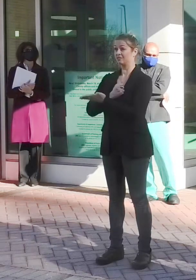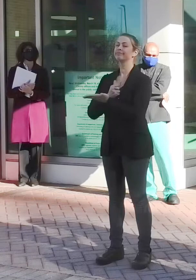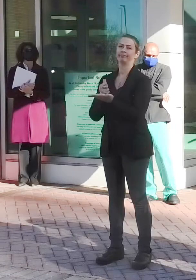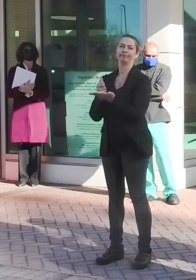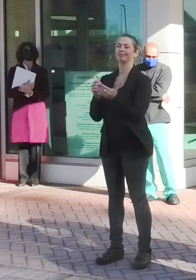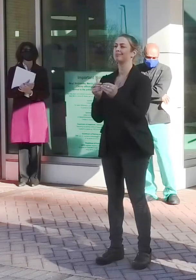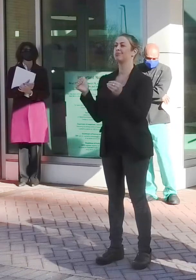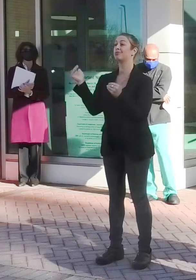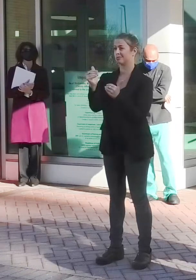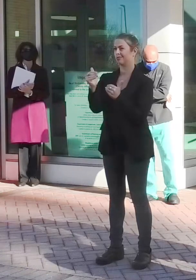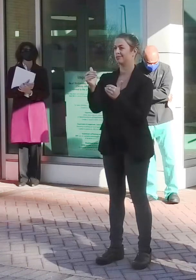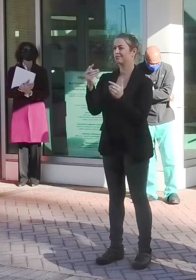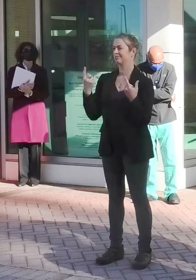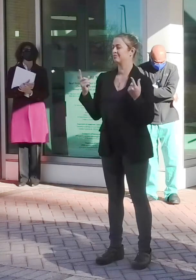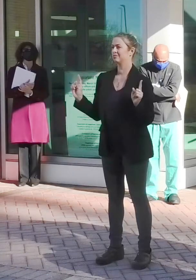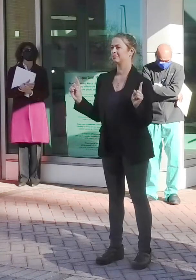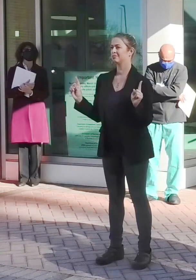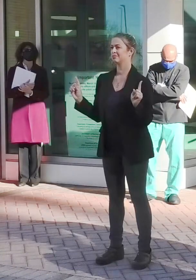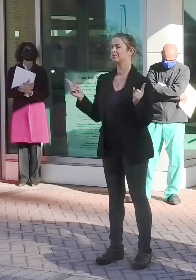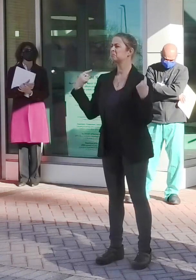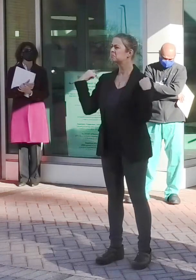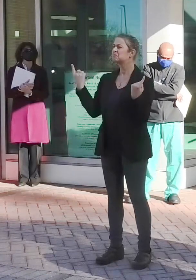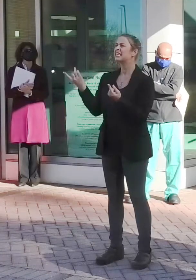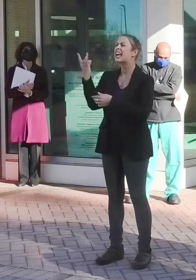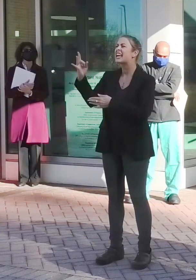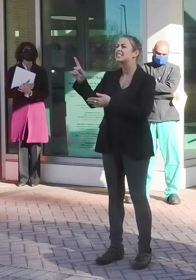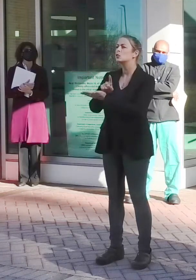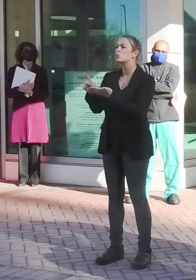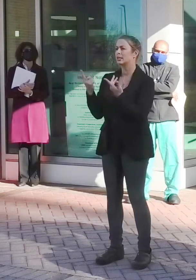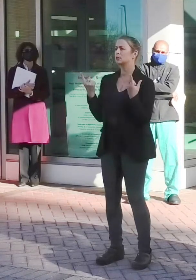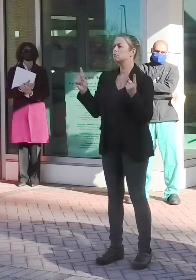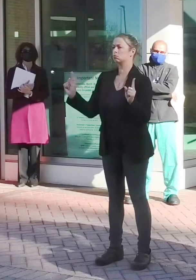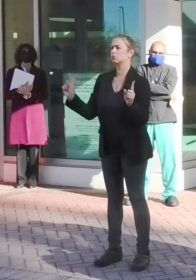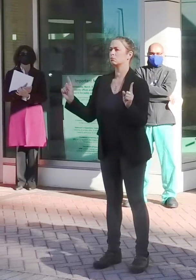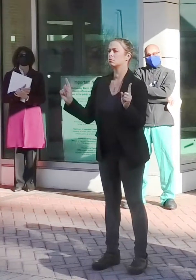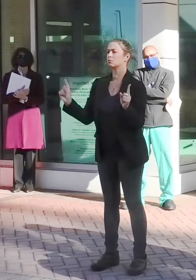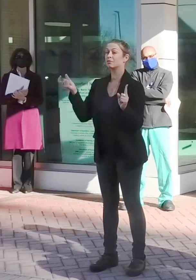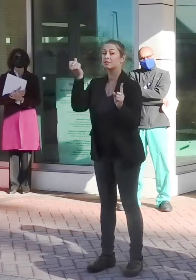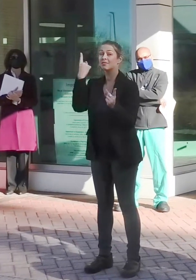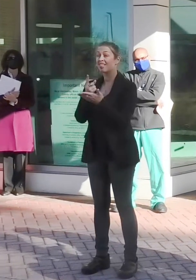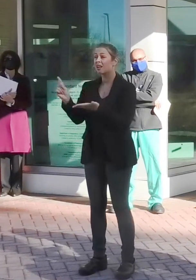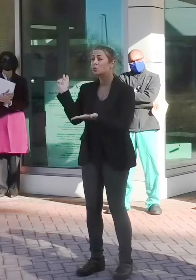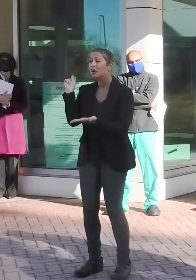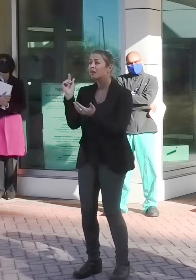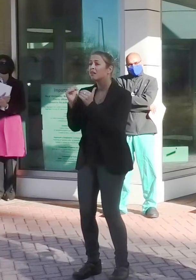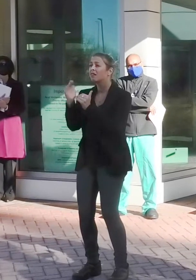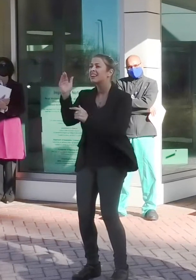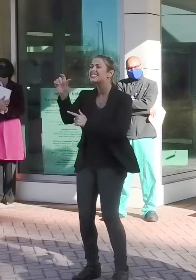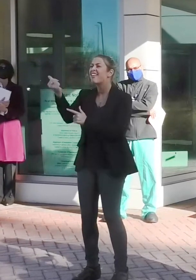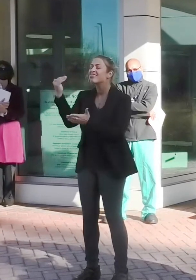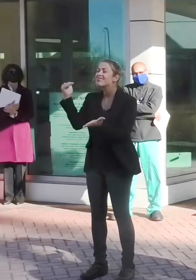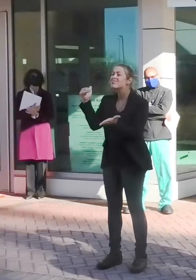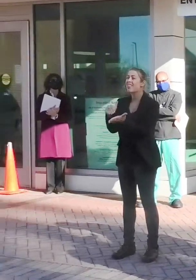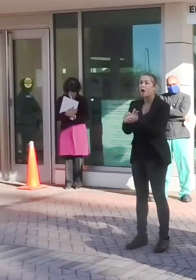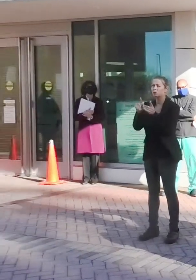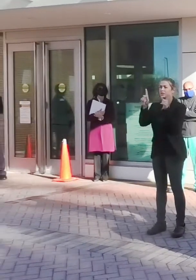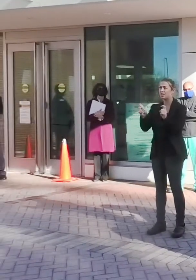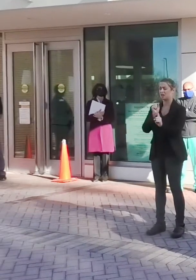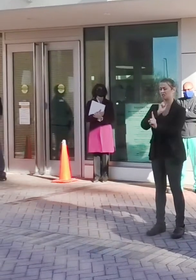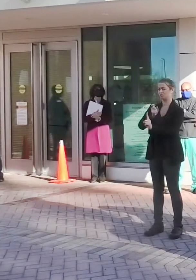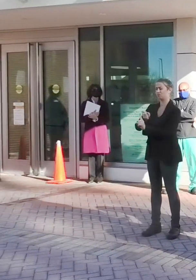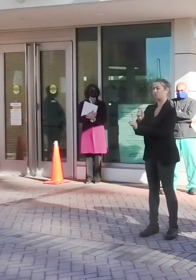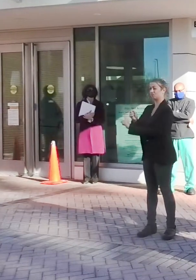18 consecutive weeks. And last week, more than 10,000 tests